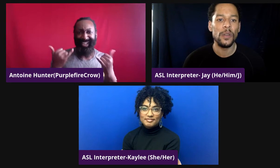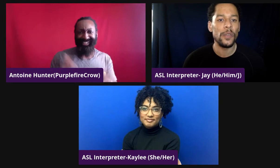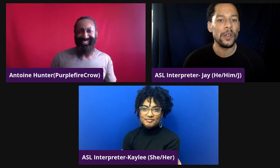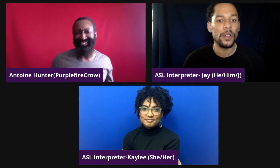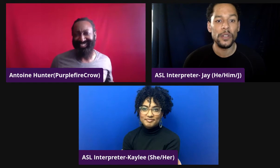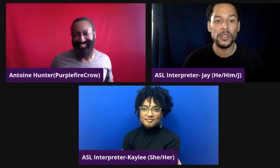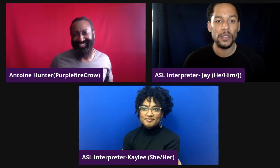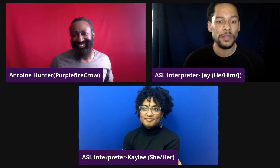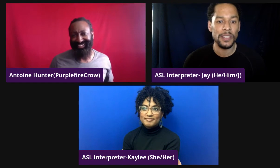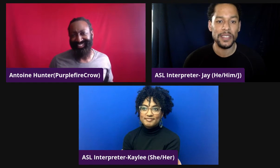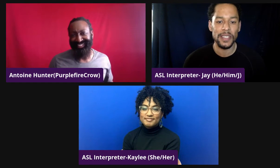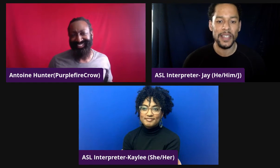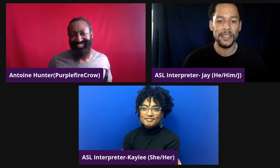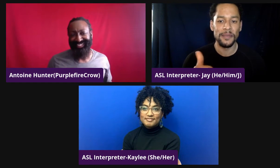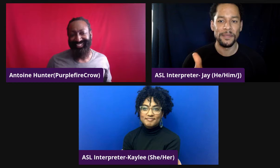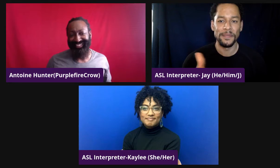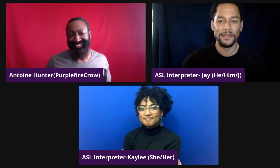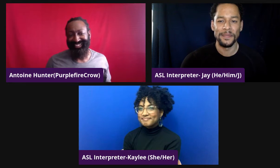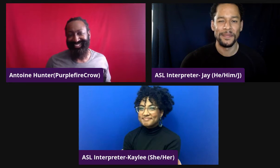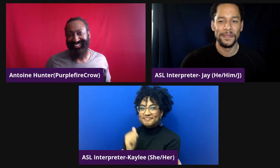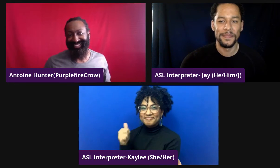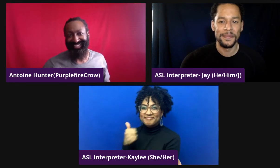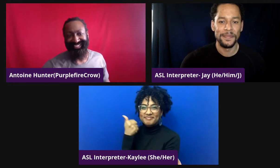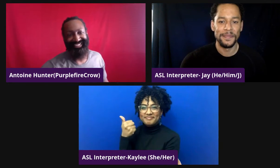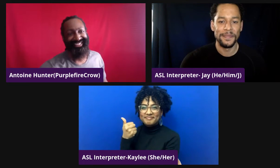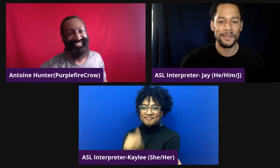Thank you for your services today.